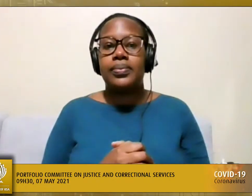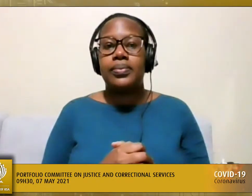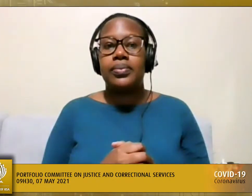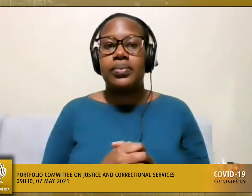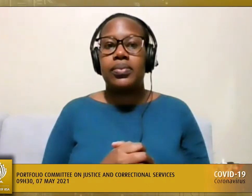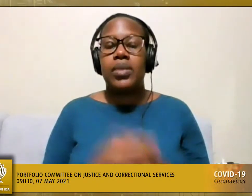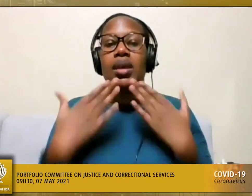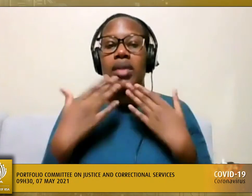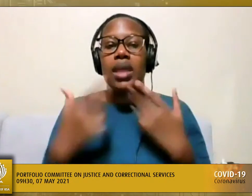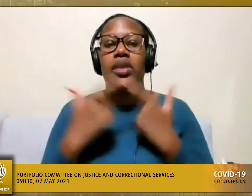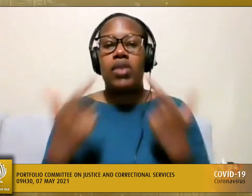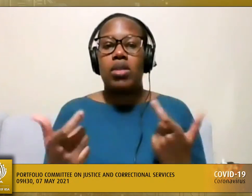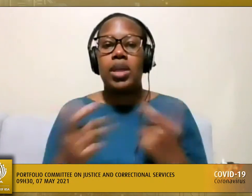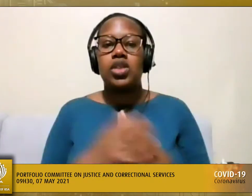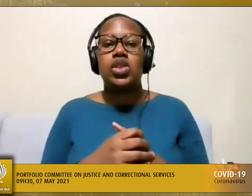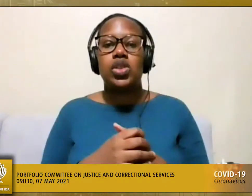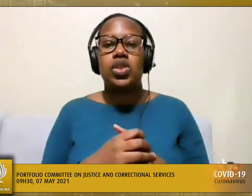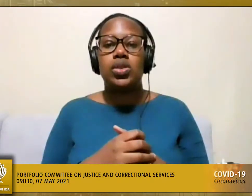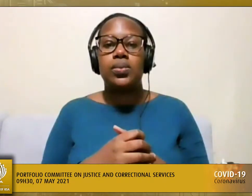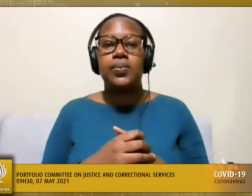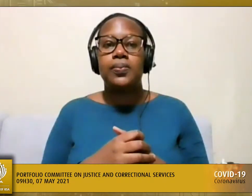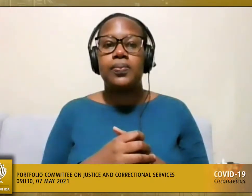thank you very much